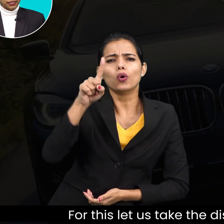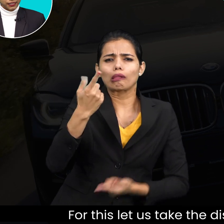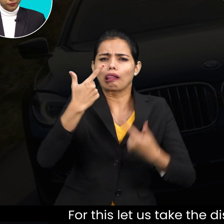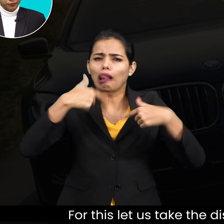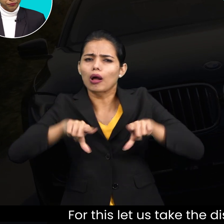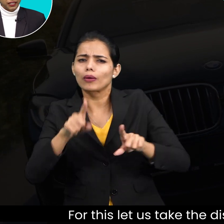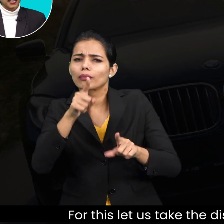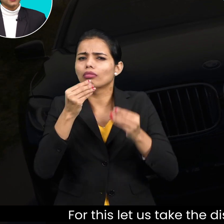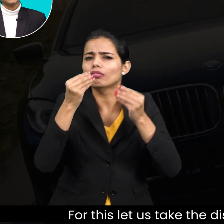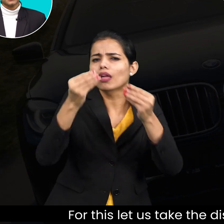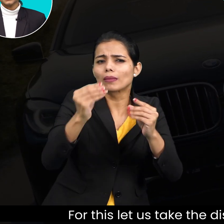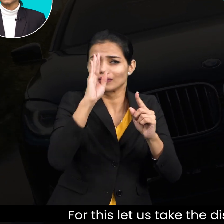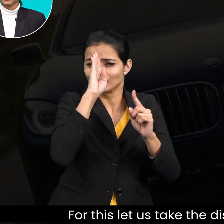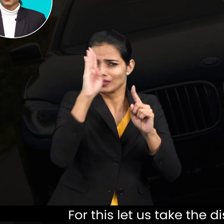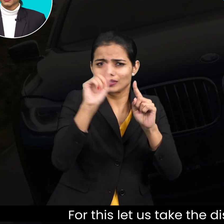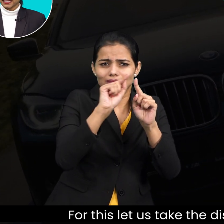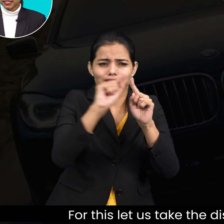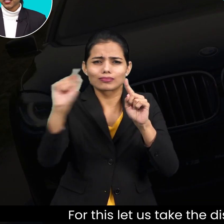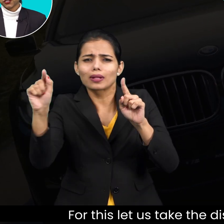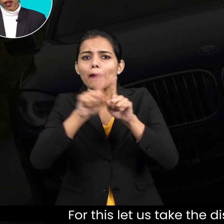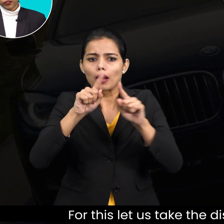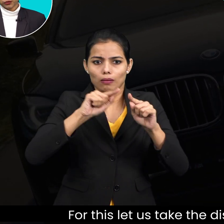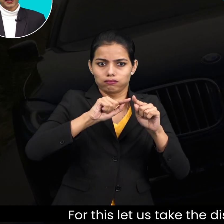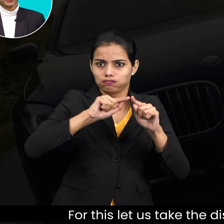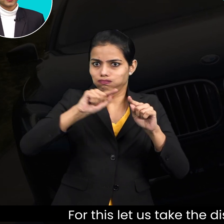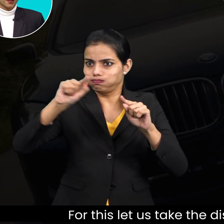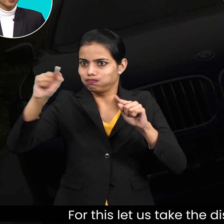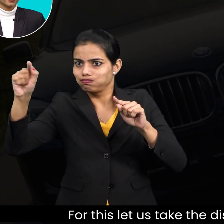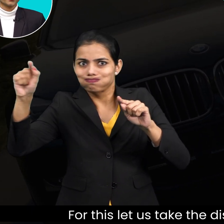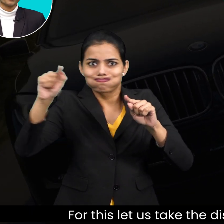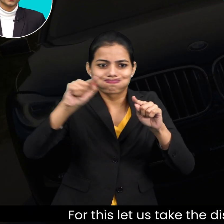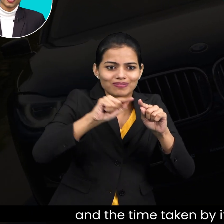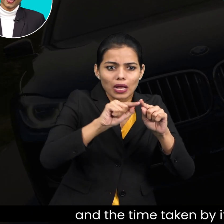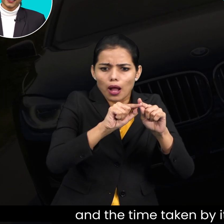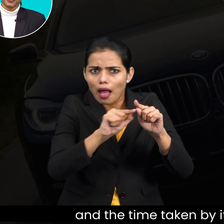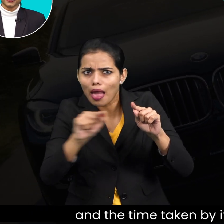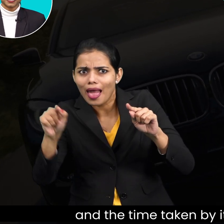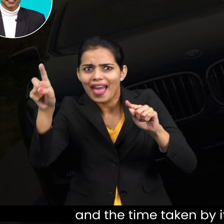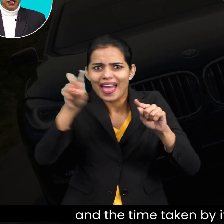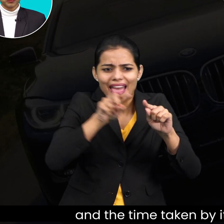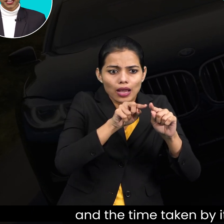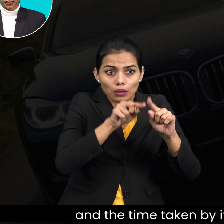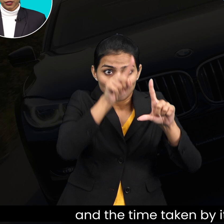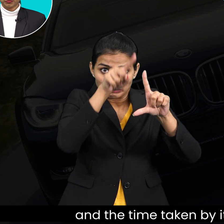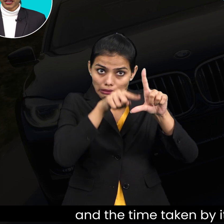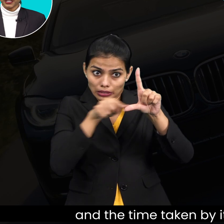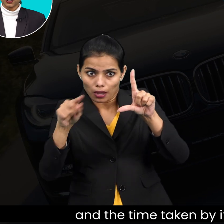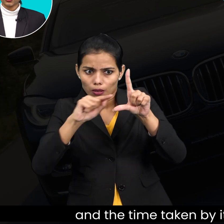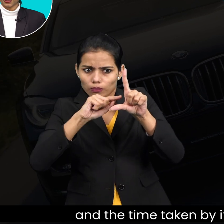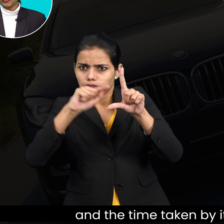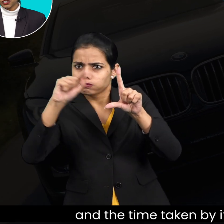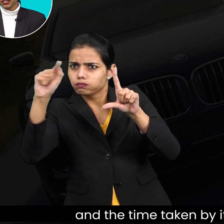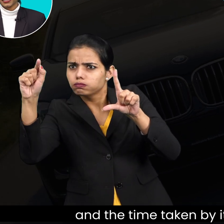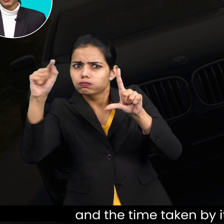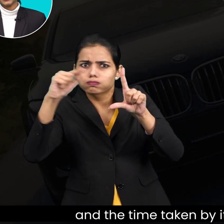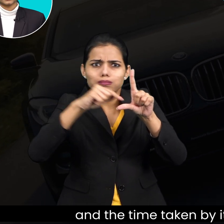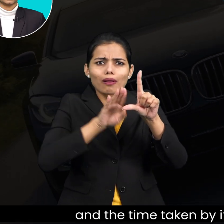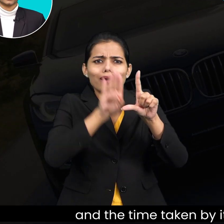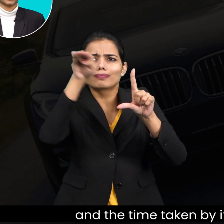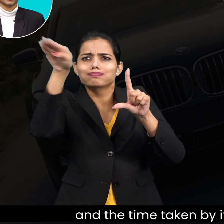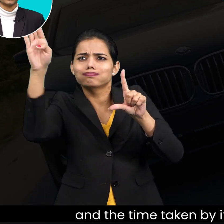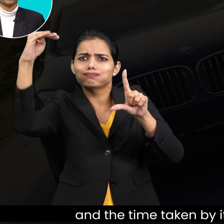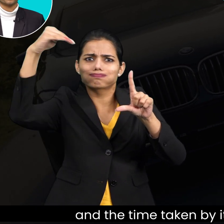For this, let us take the distance travelled by a car and the time taken by it to cover